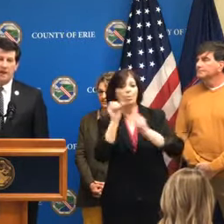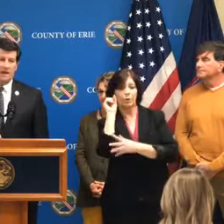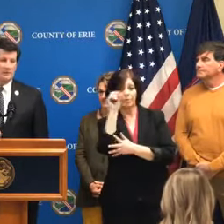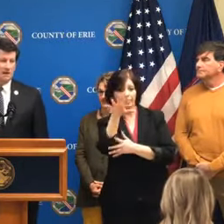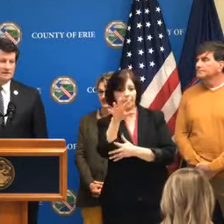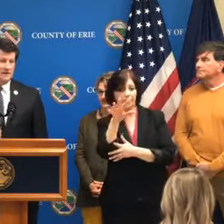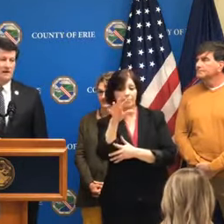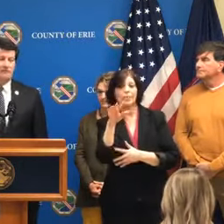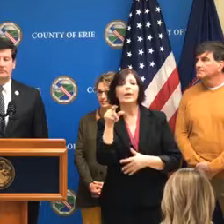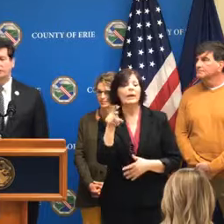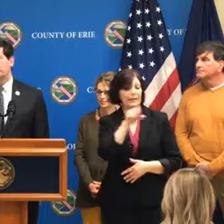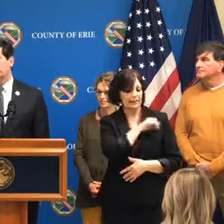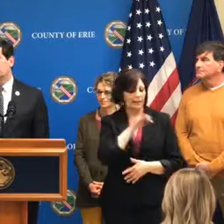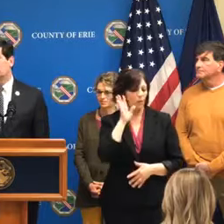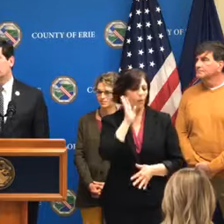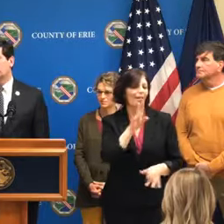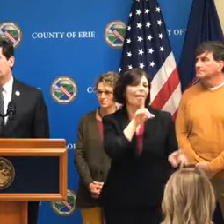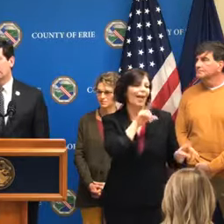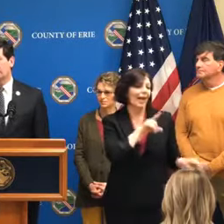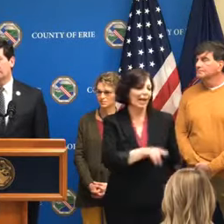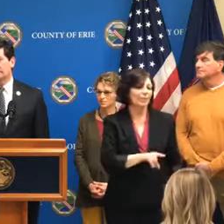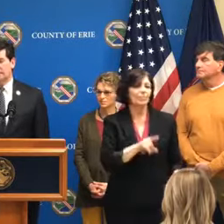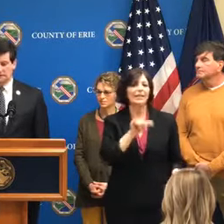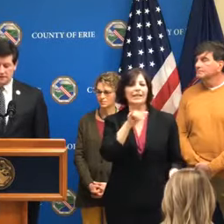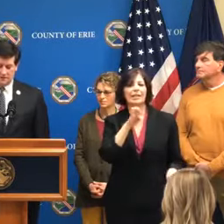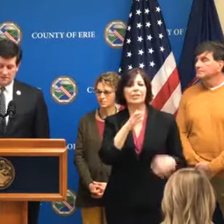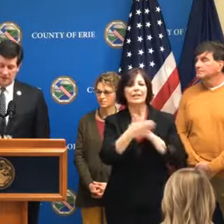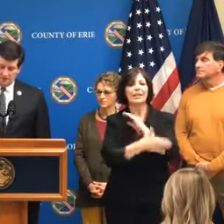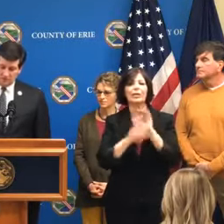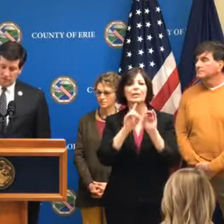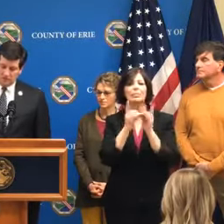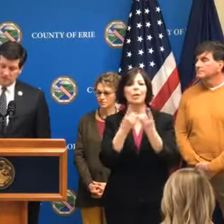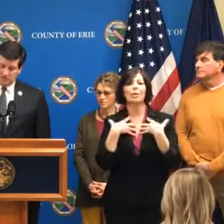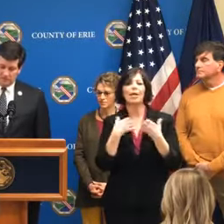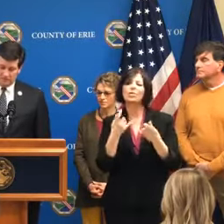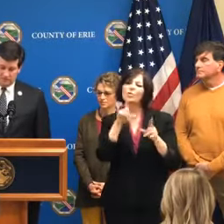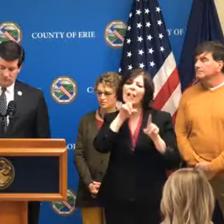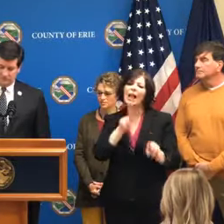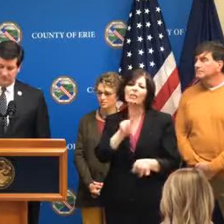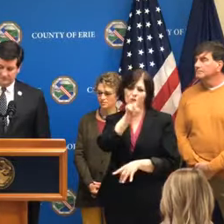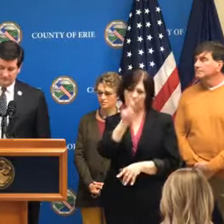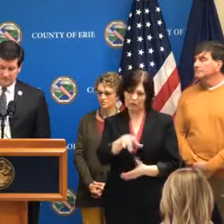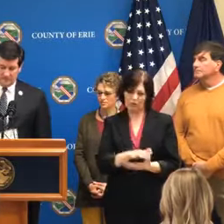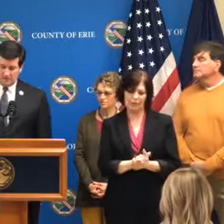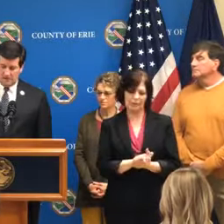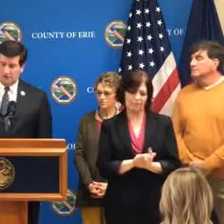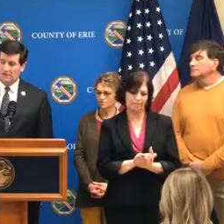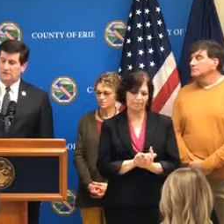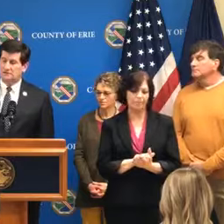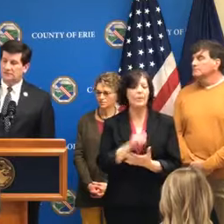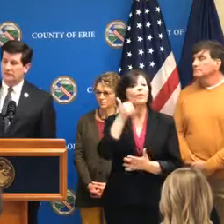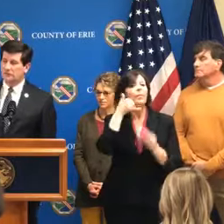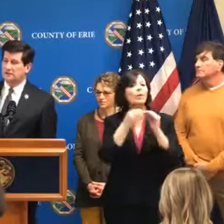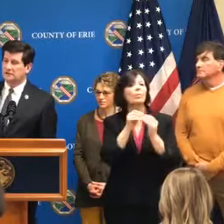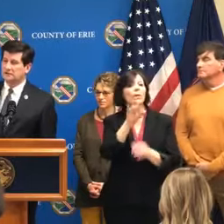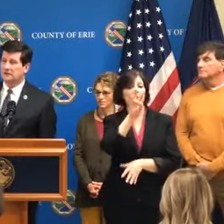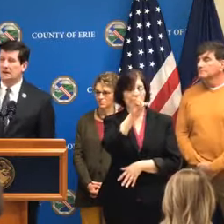be manned by staff from the Erie County Department of Health to answer questions of individuals. It is